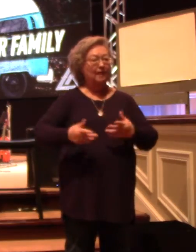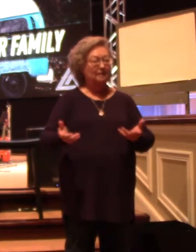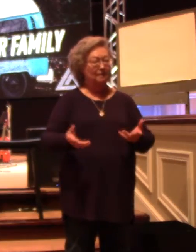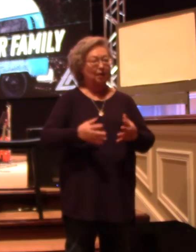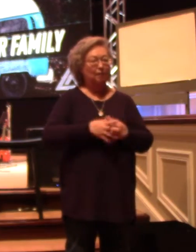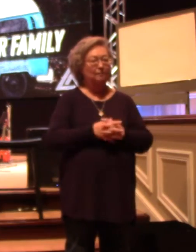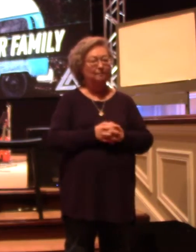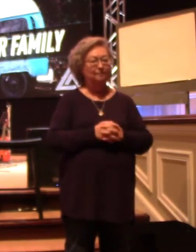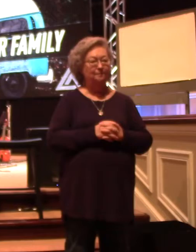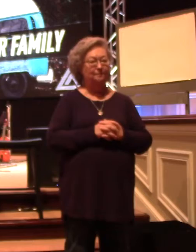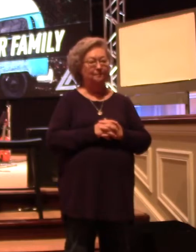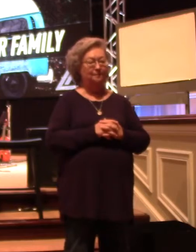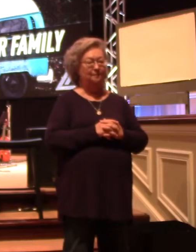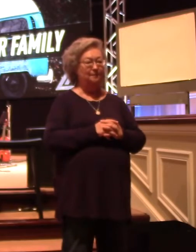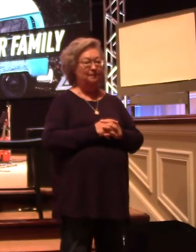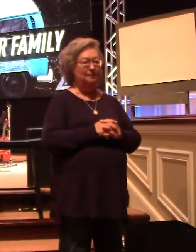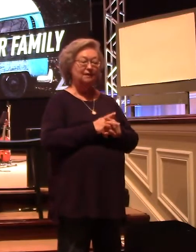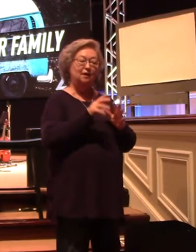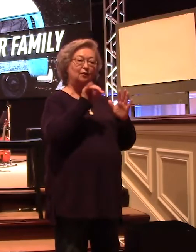you, babe. Appreciate your help.